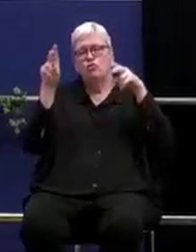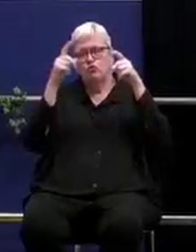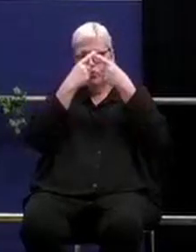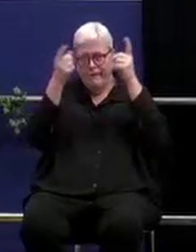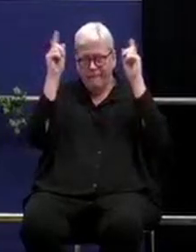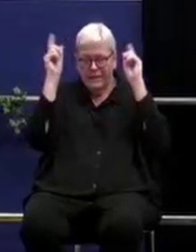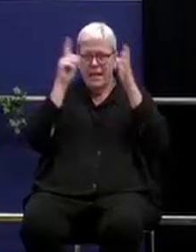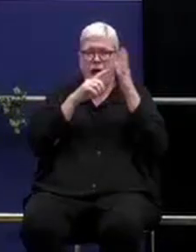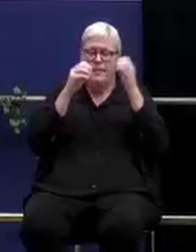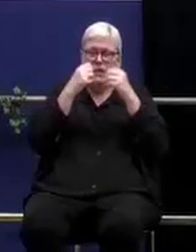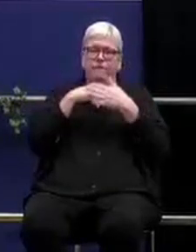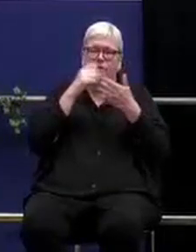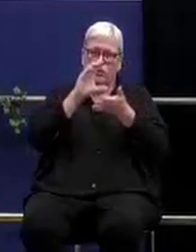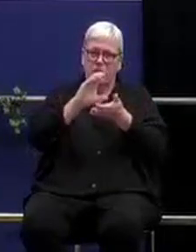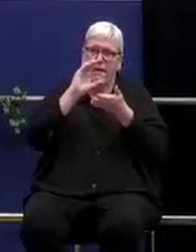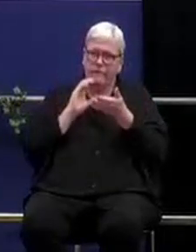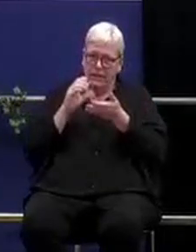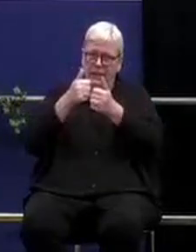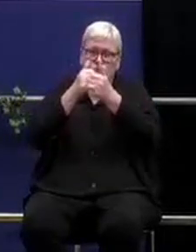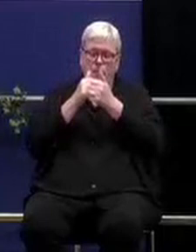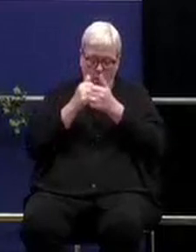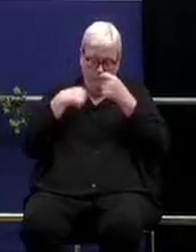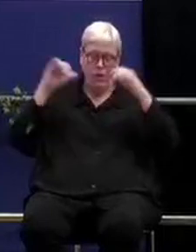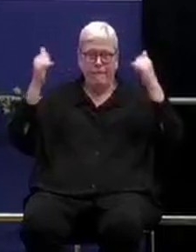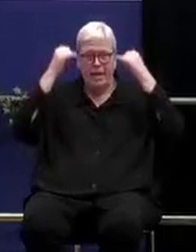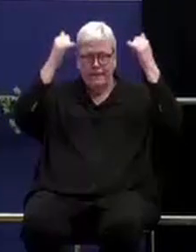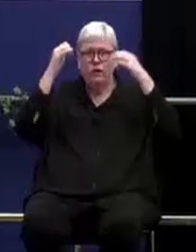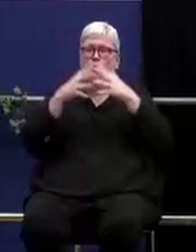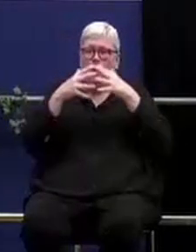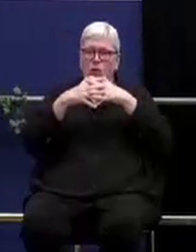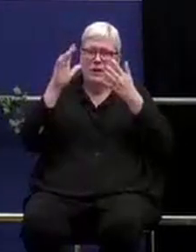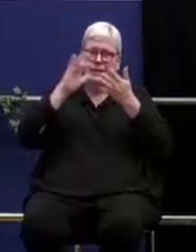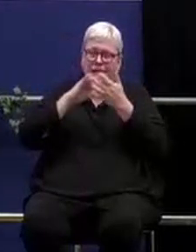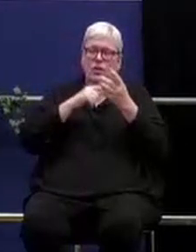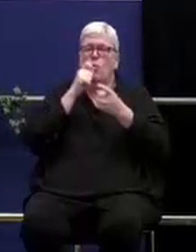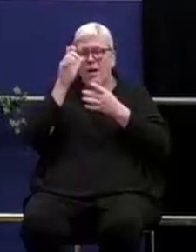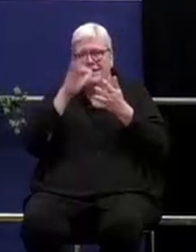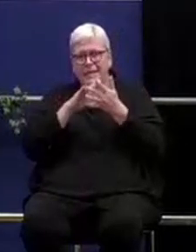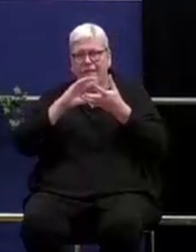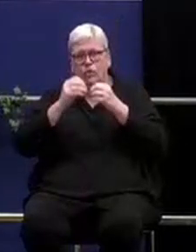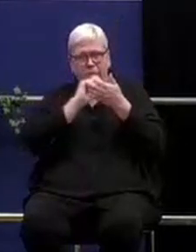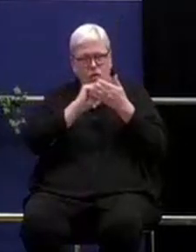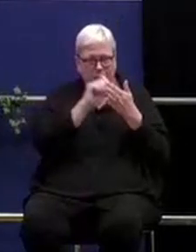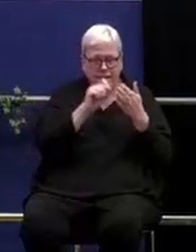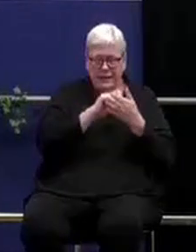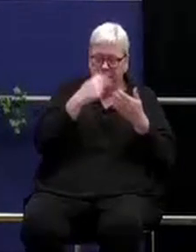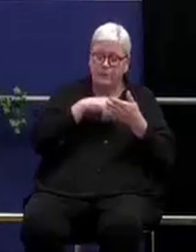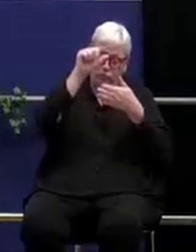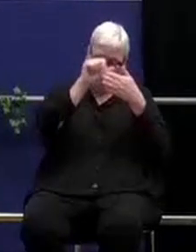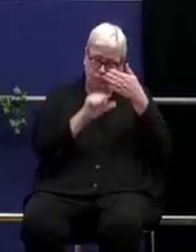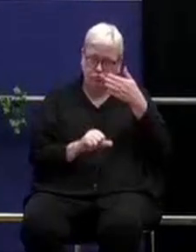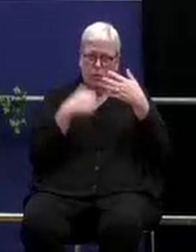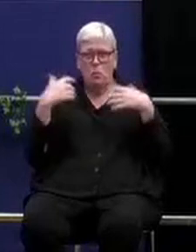generous support and funding of the festival, and for the WORD Centre of Creative Writing for bringing us such an incredible program of events this